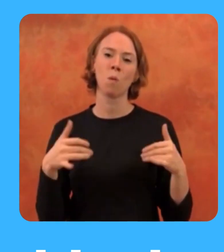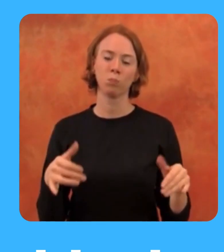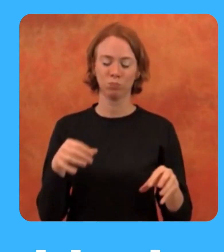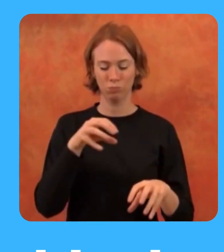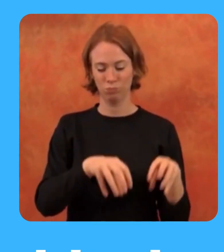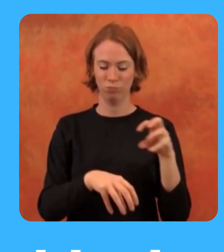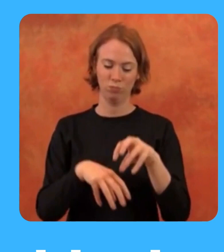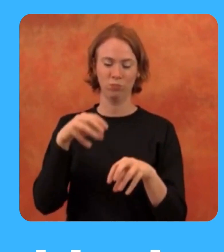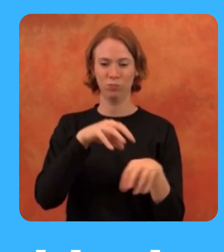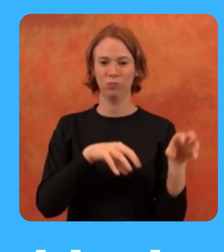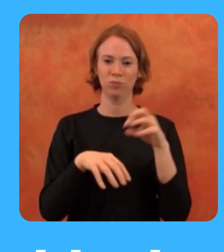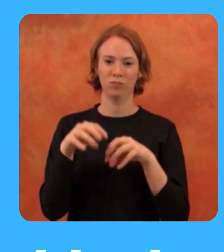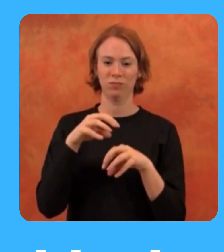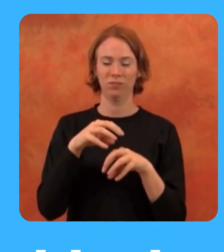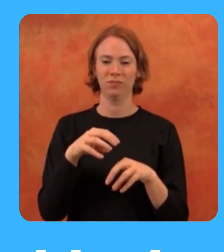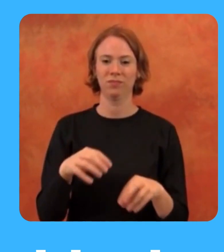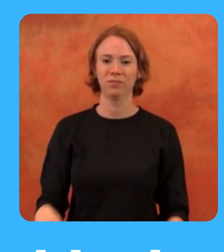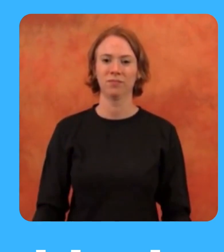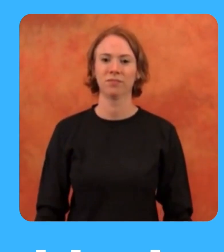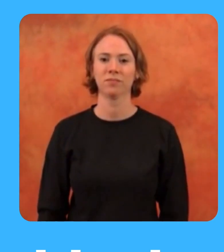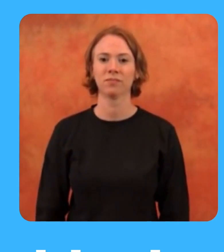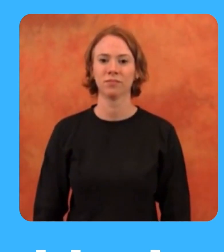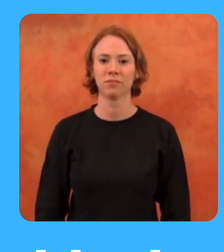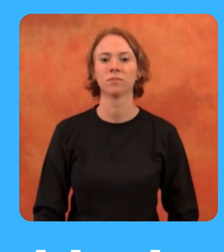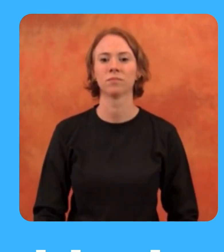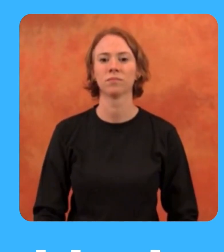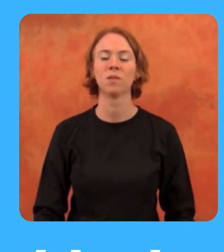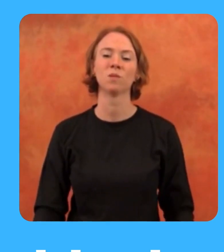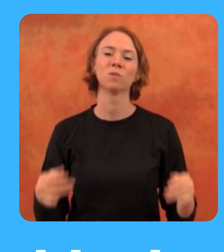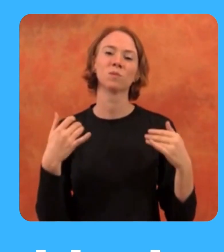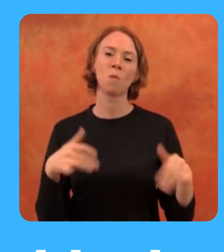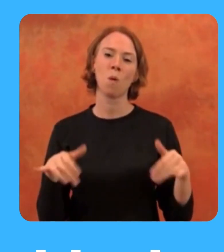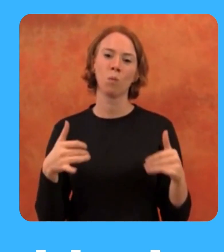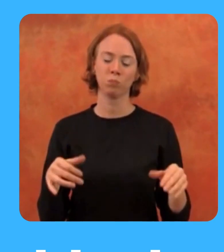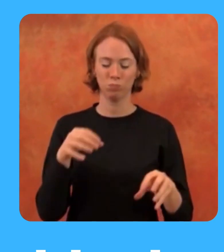and play with them. Stack and play.